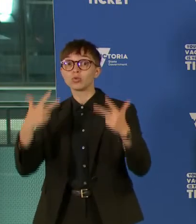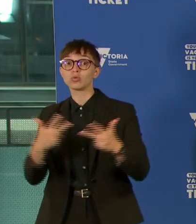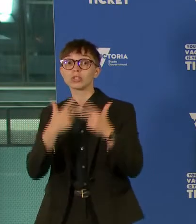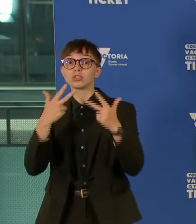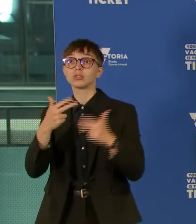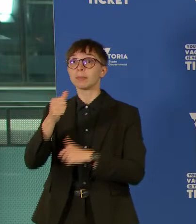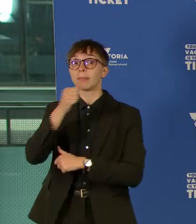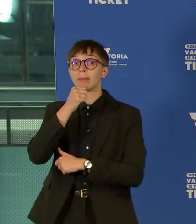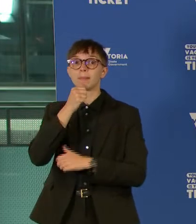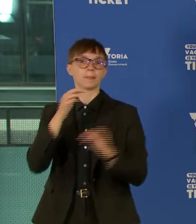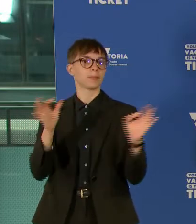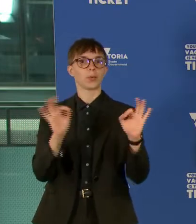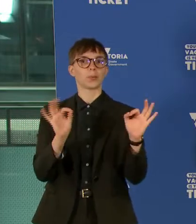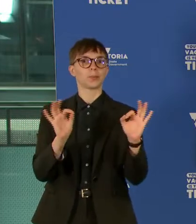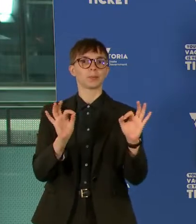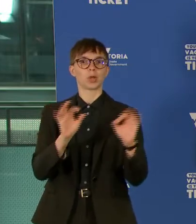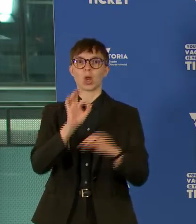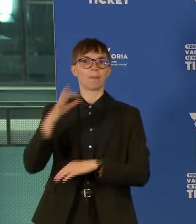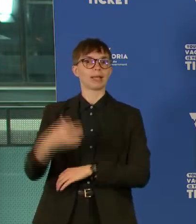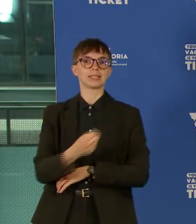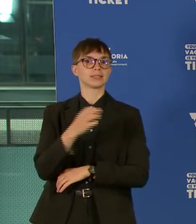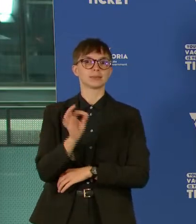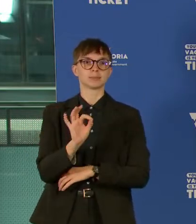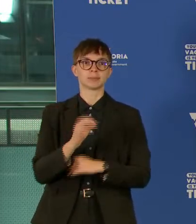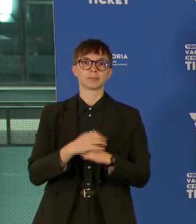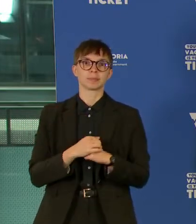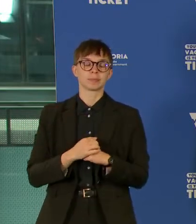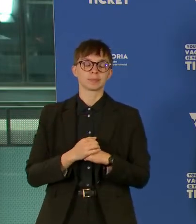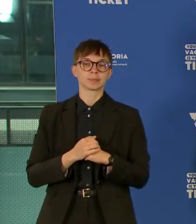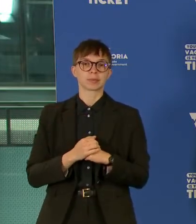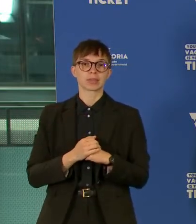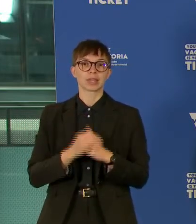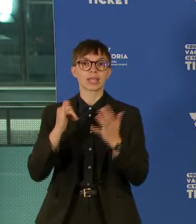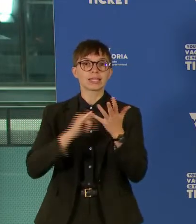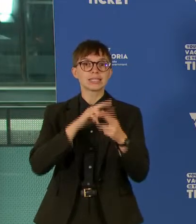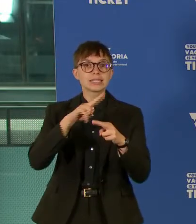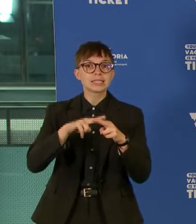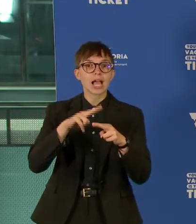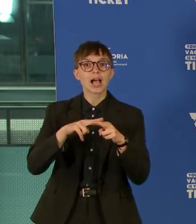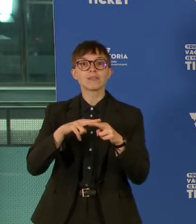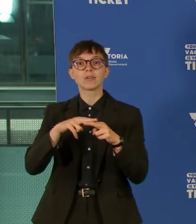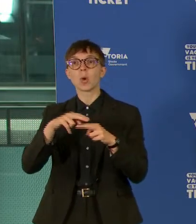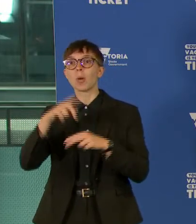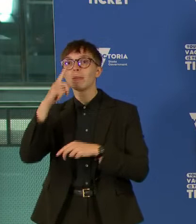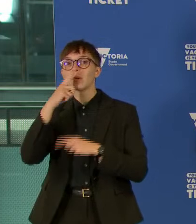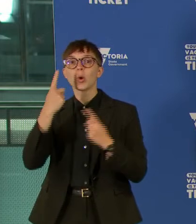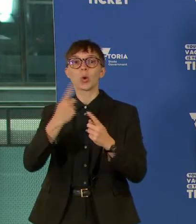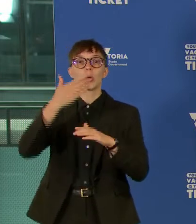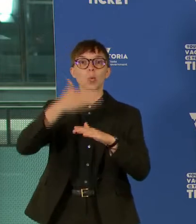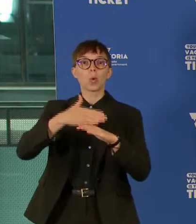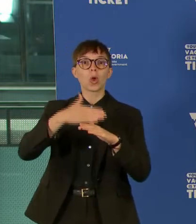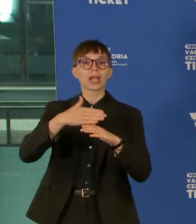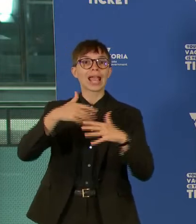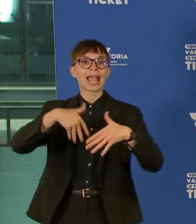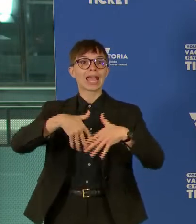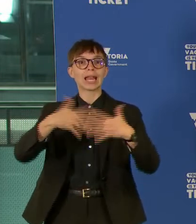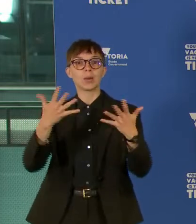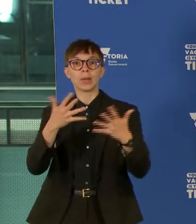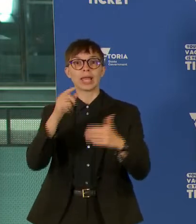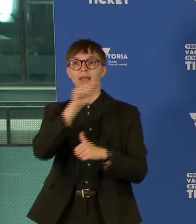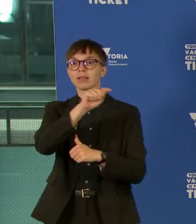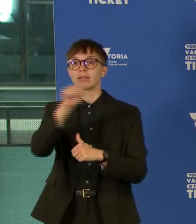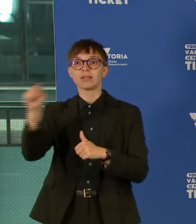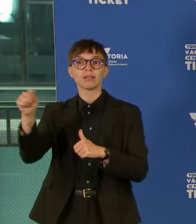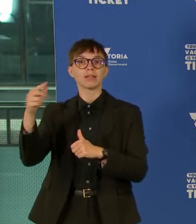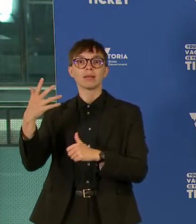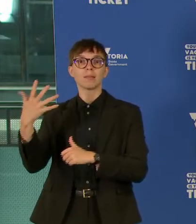venues. The requirement for staff and patrons of venues to check in using the service's Vic app will